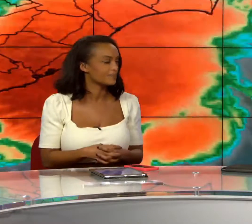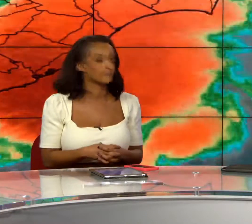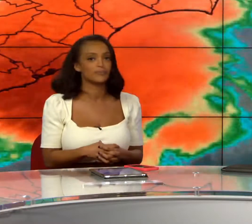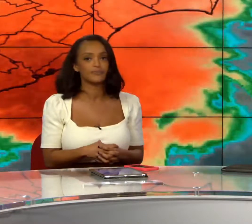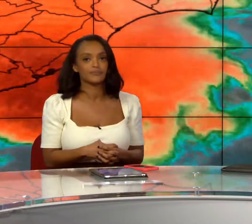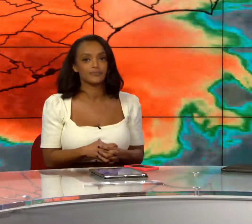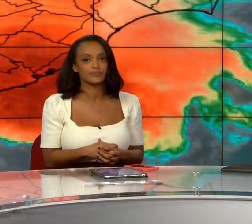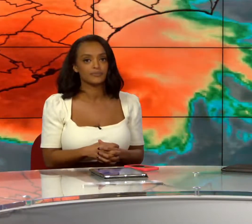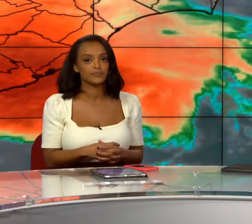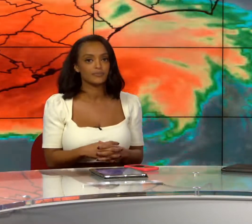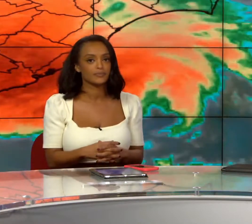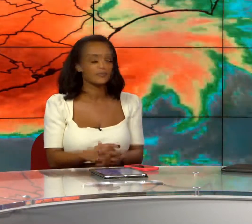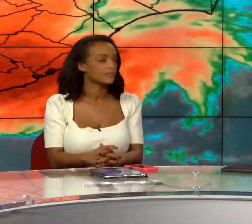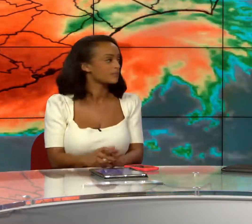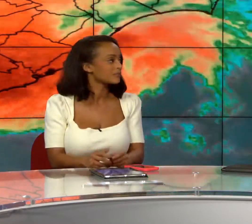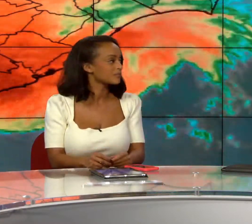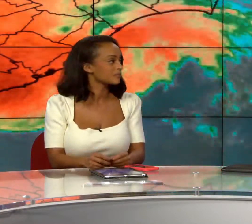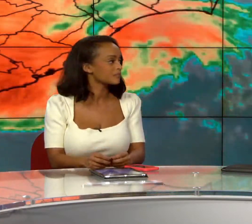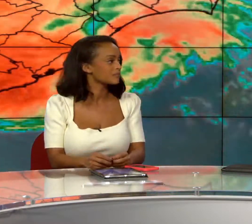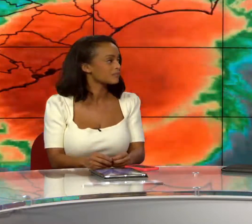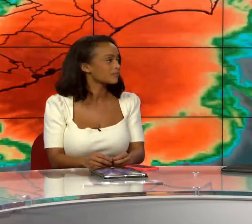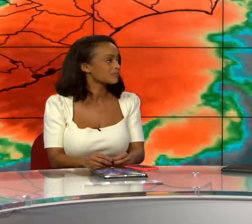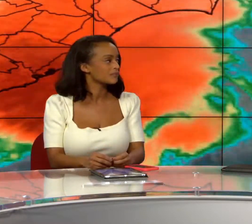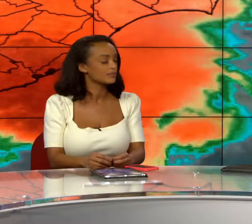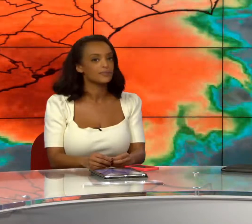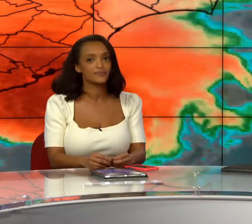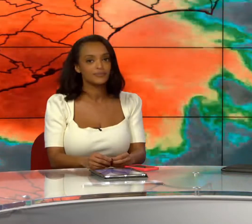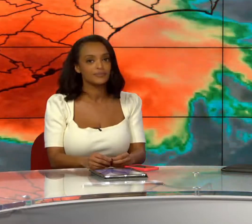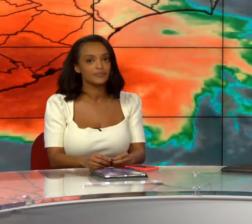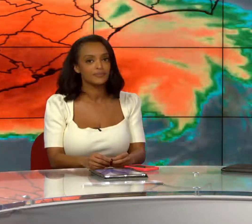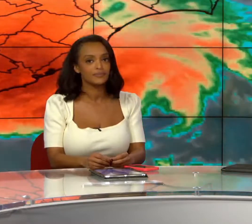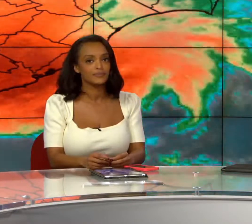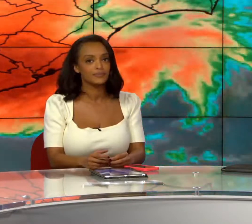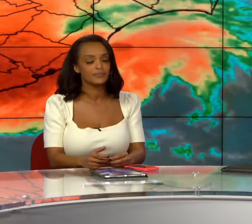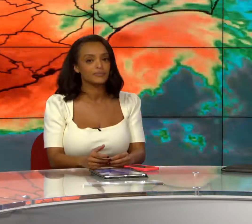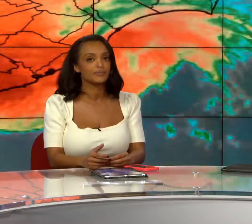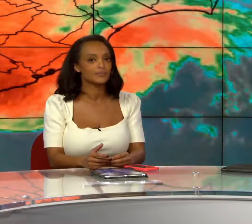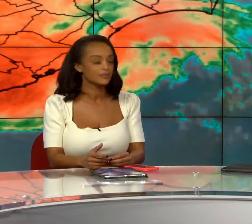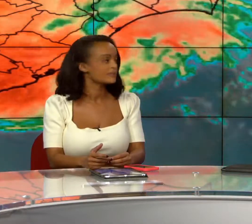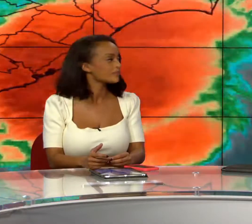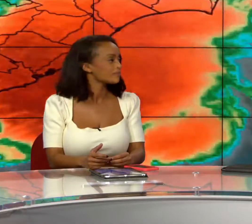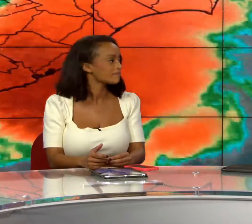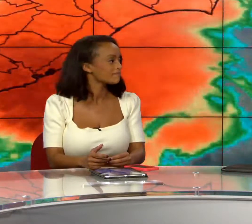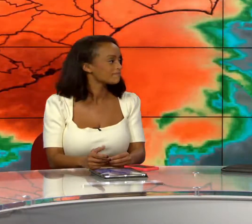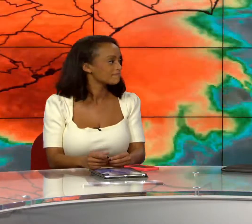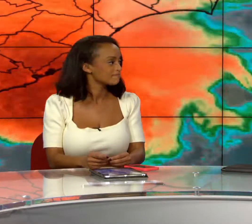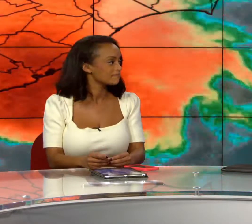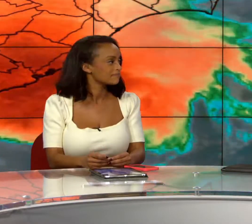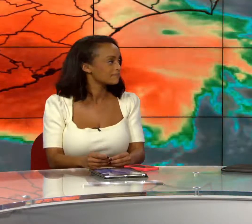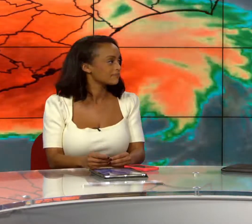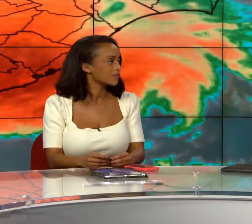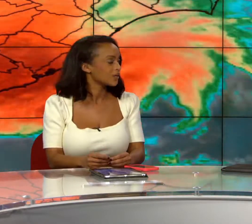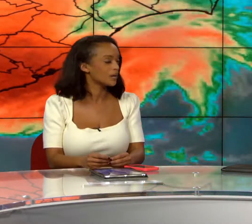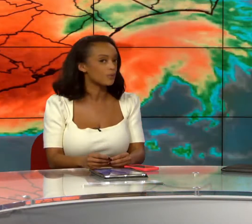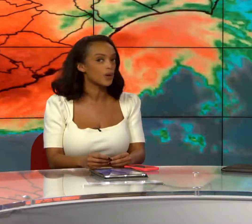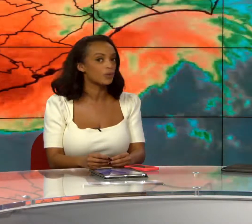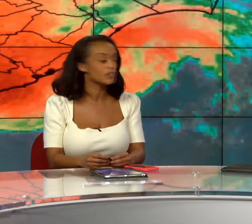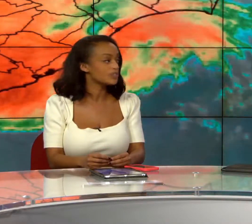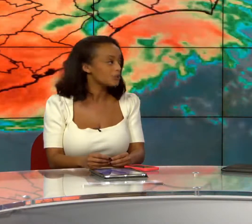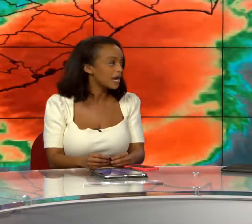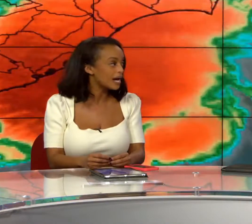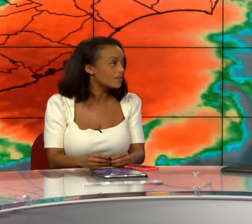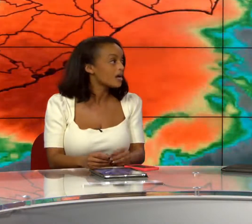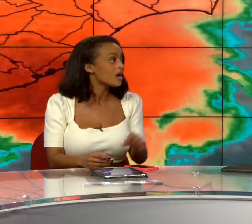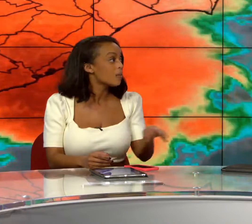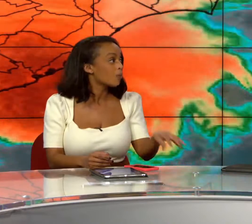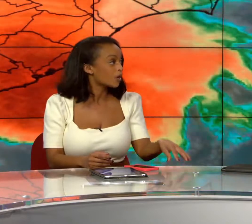And they're asking that everyone, as much as possible, avoid traveling out on the roadways because they are extremely wet. All right, well, we